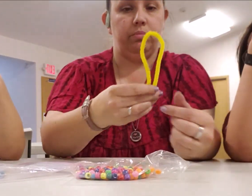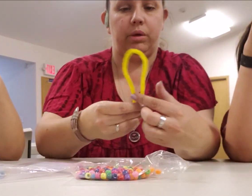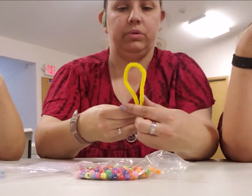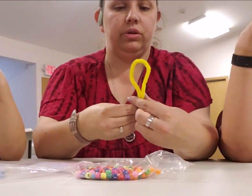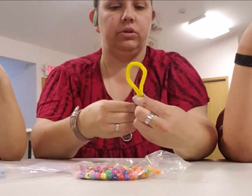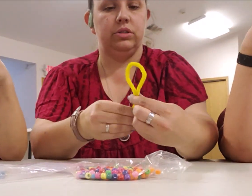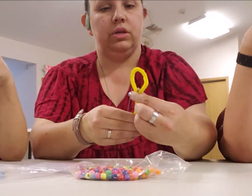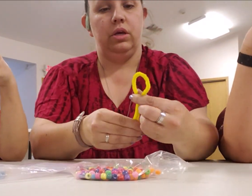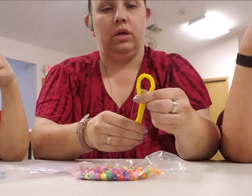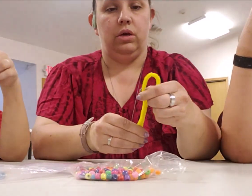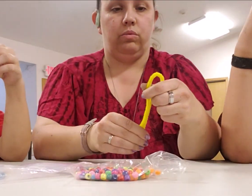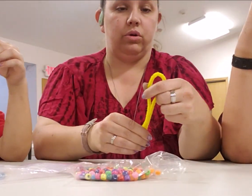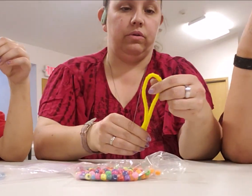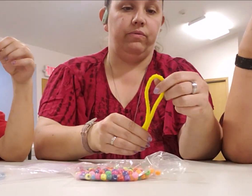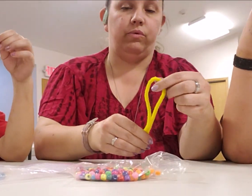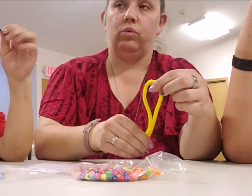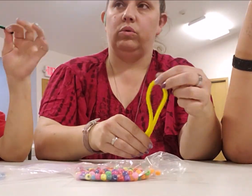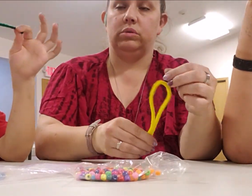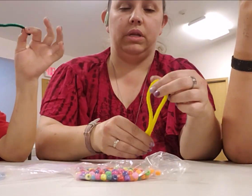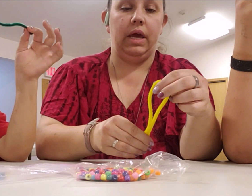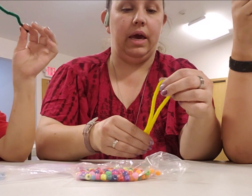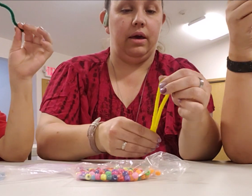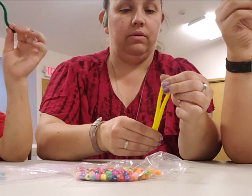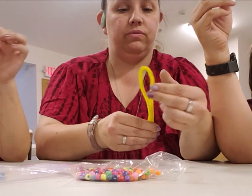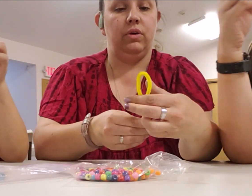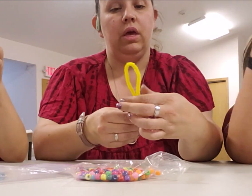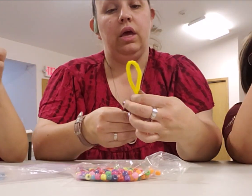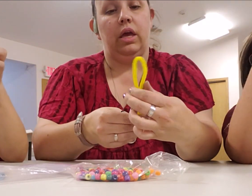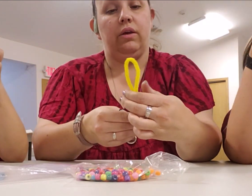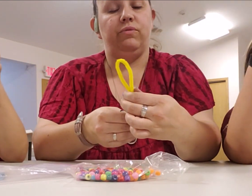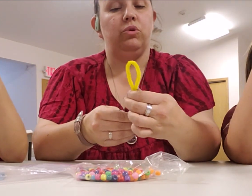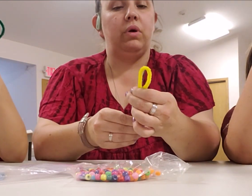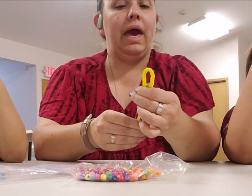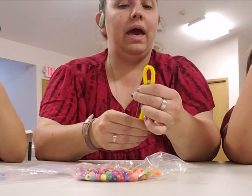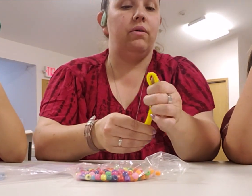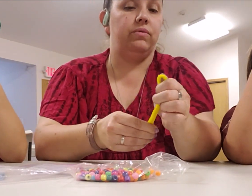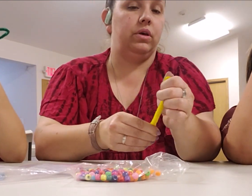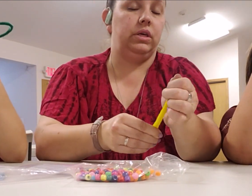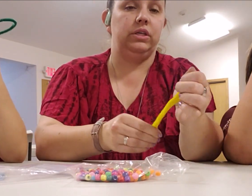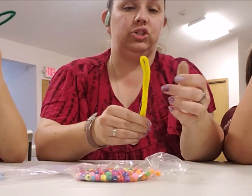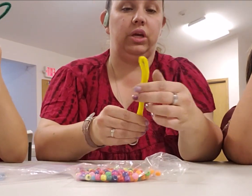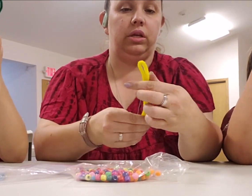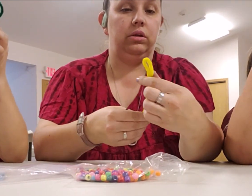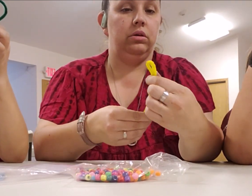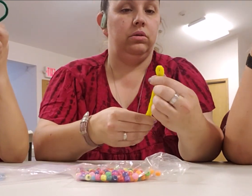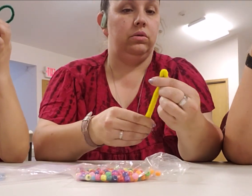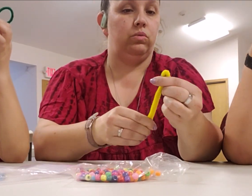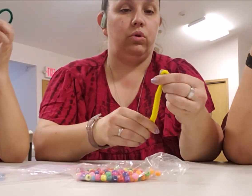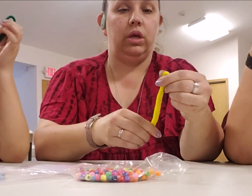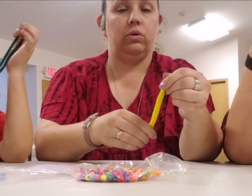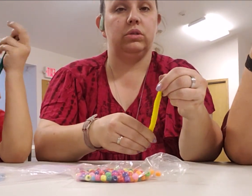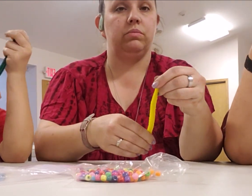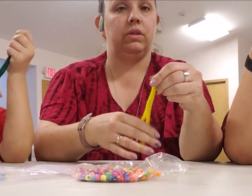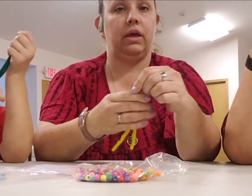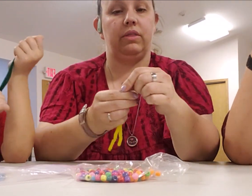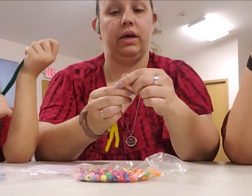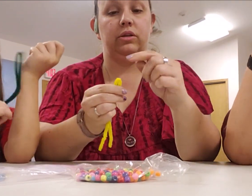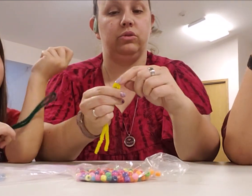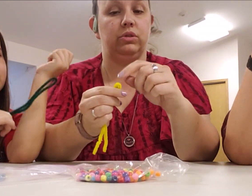pipe cleaners, we're going to fold them in half. If you have a keychain ring or something like that to attach